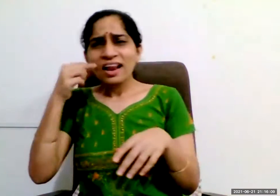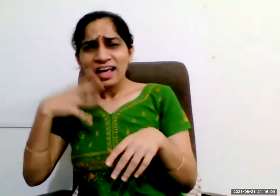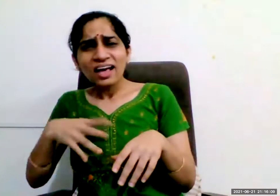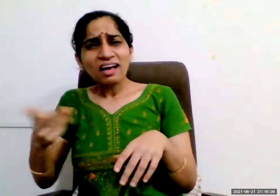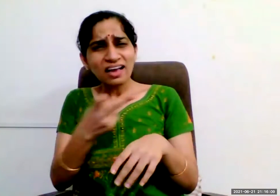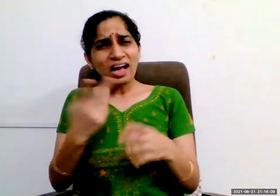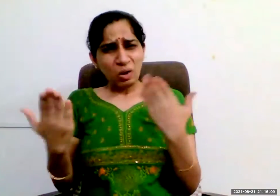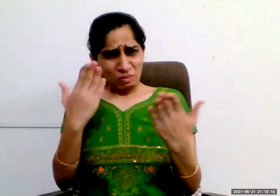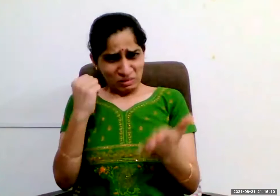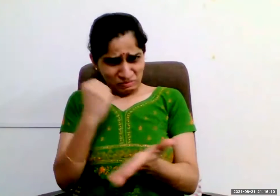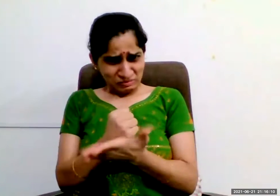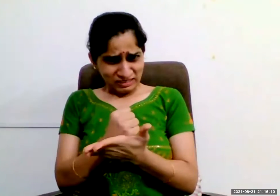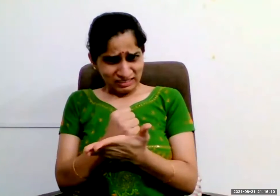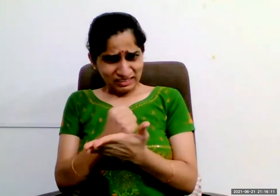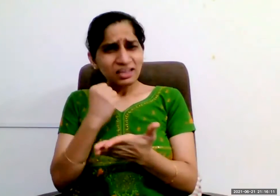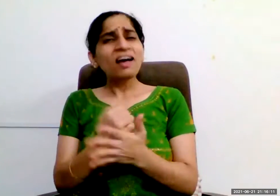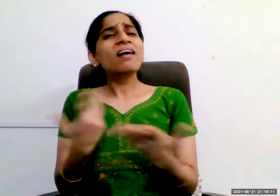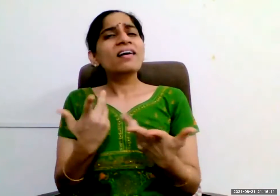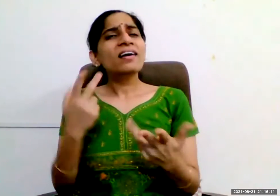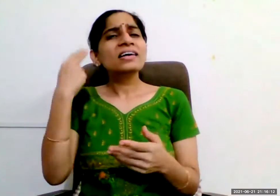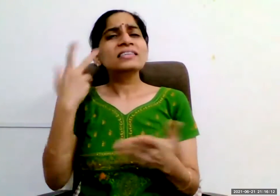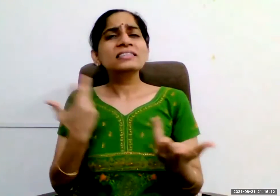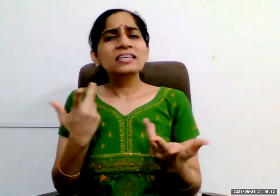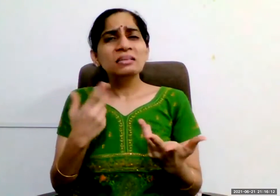for, having a comparison?